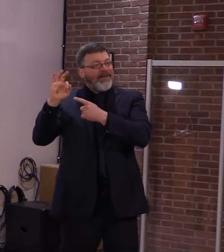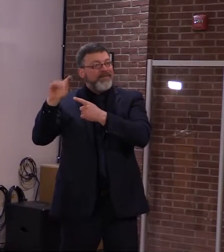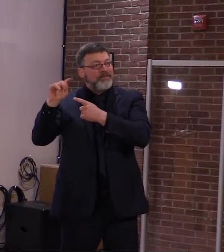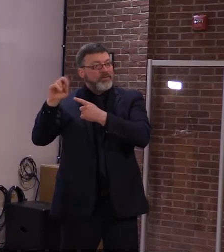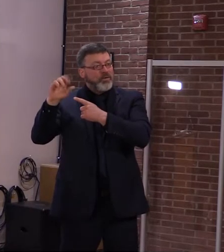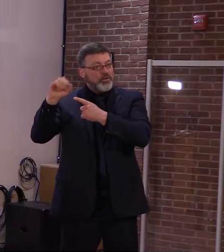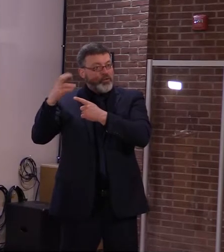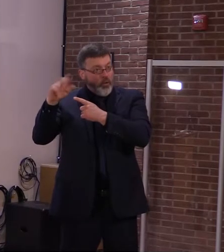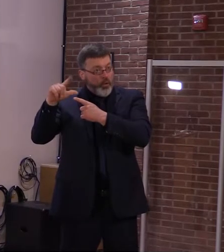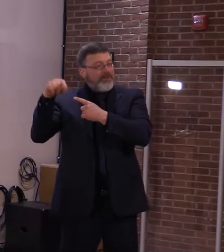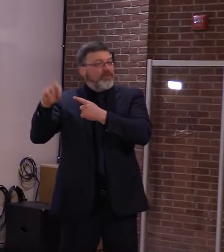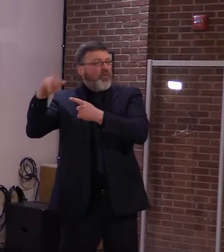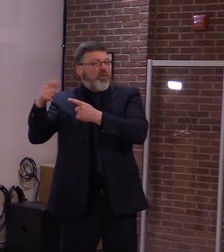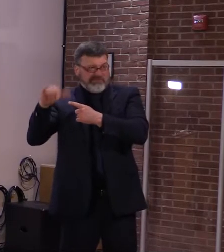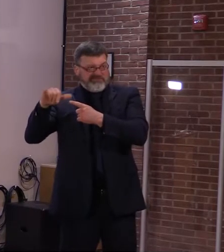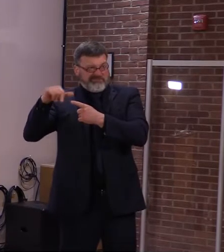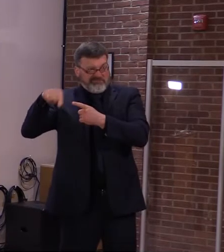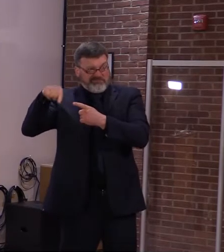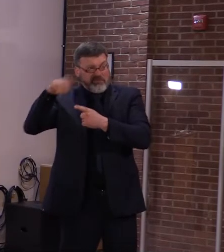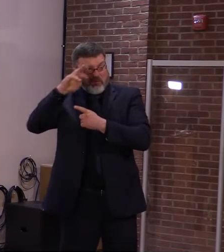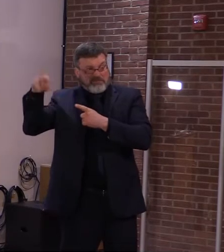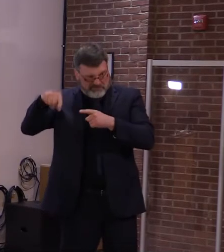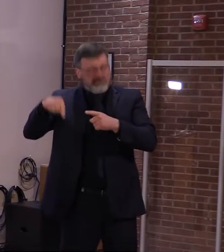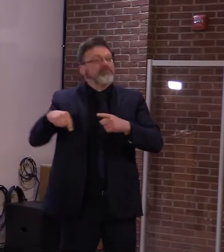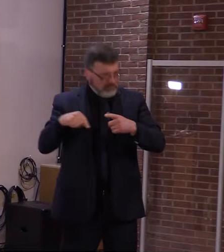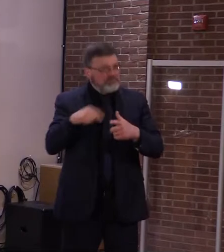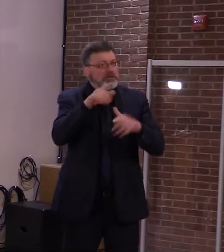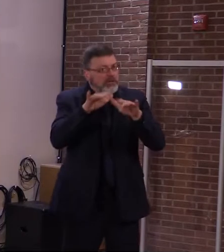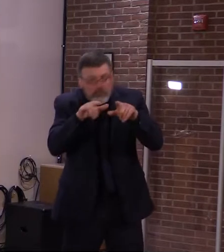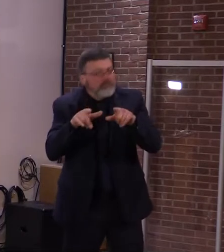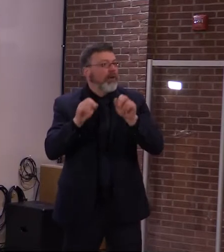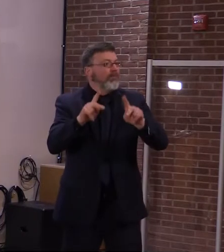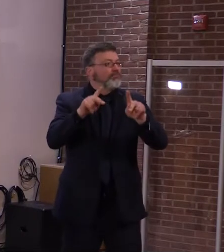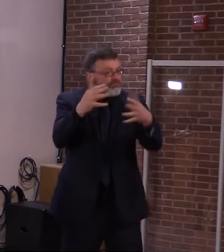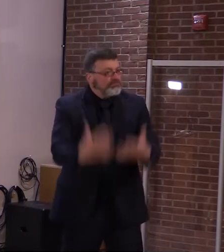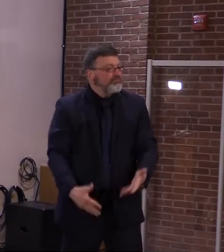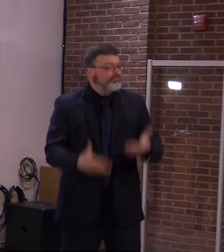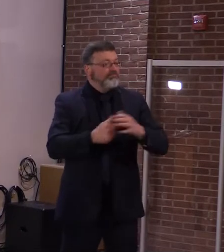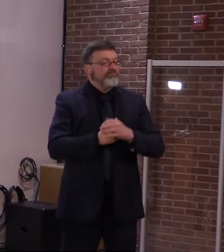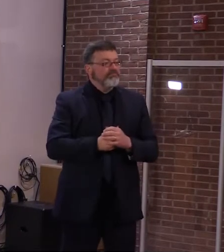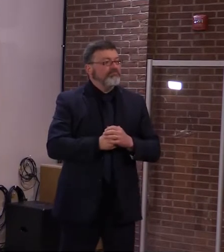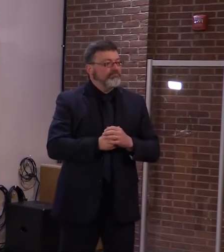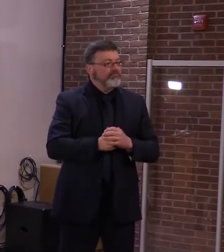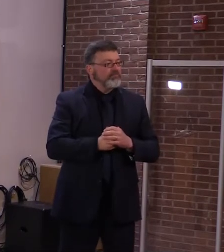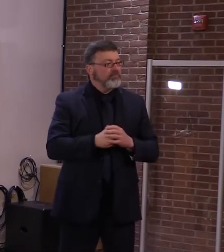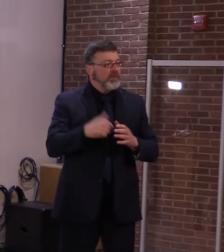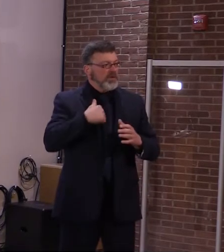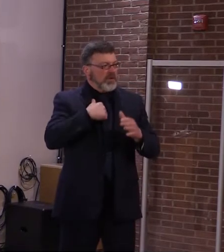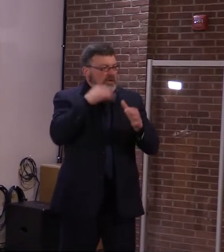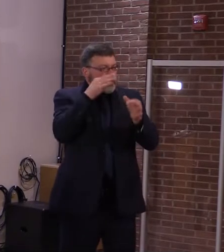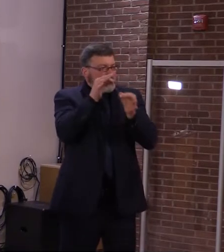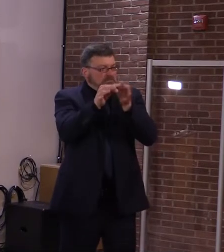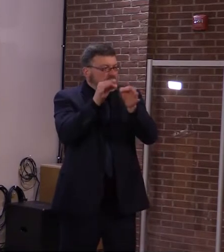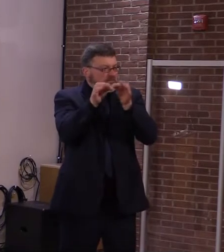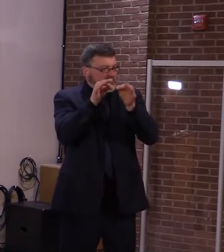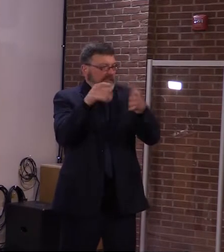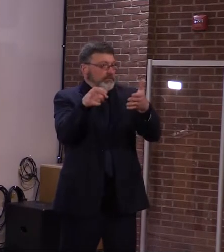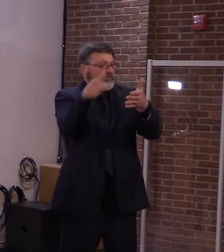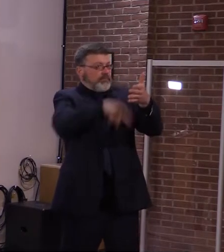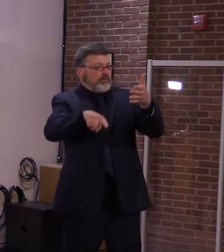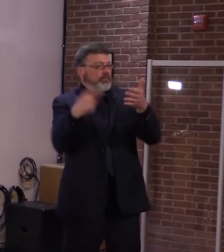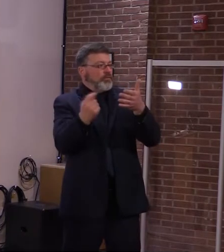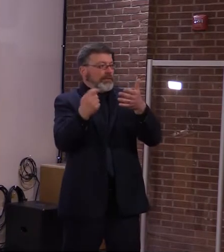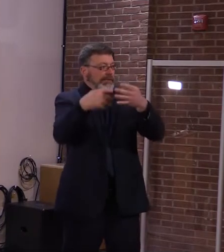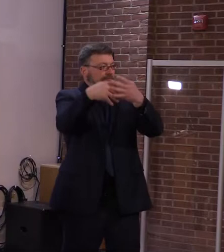hours. And we'll discuss it at Tuesday's press conference in greater detail. But stay tuned for that. Look for it. It will be up on